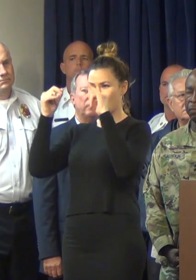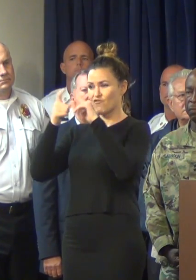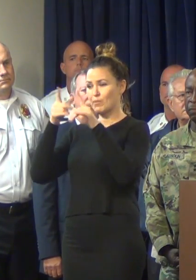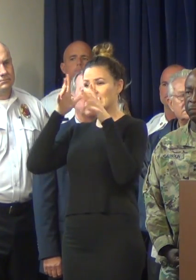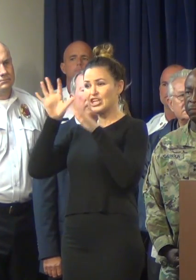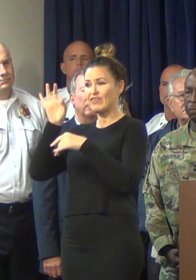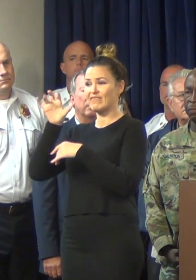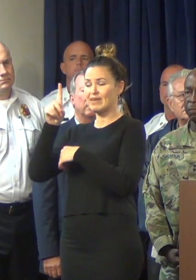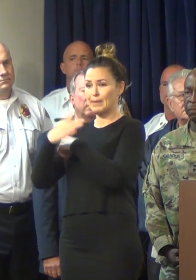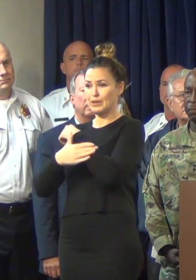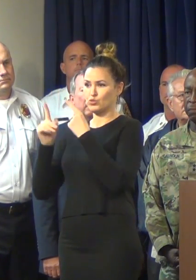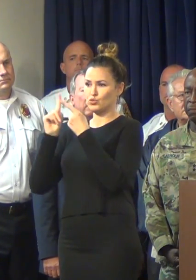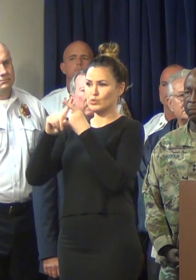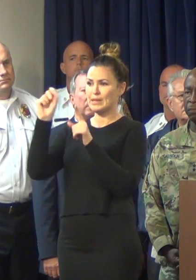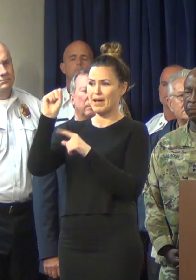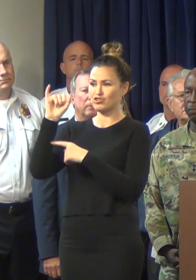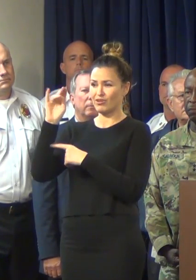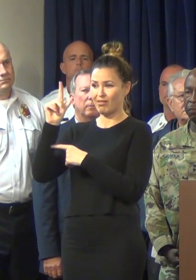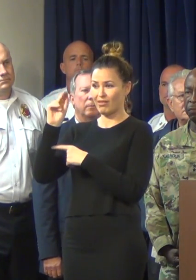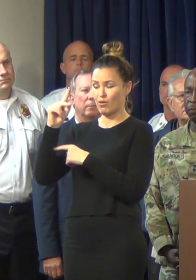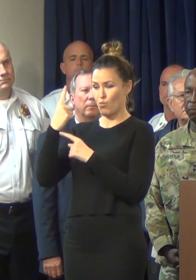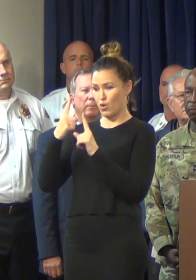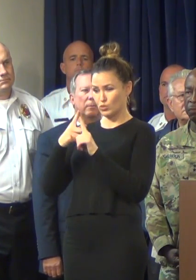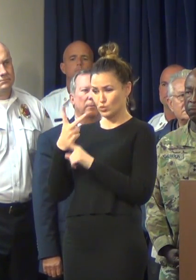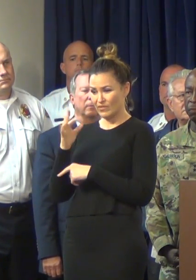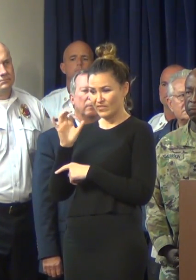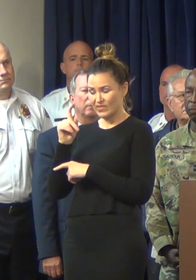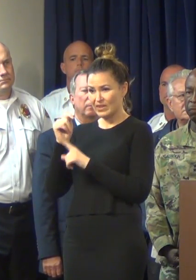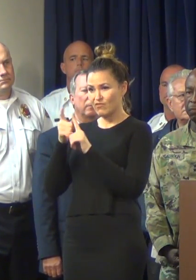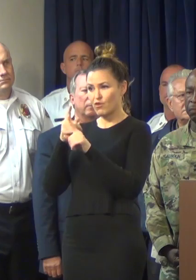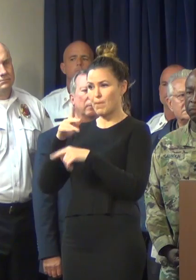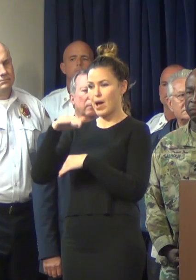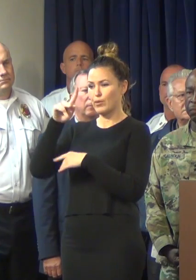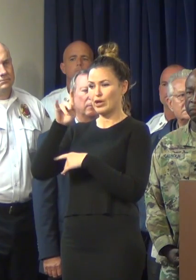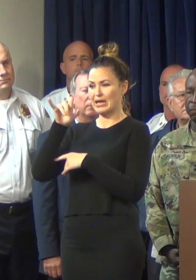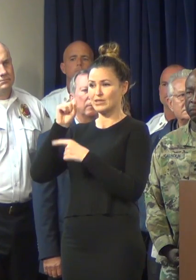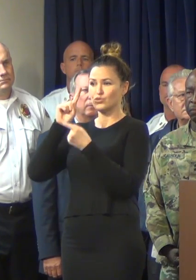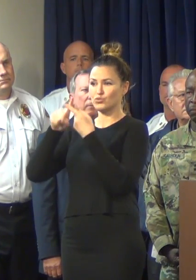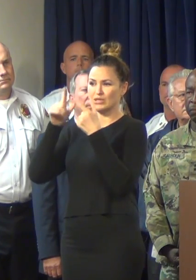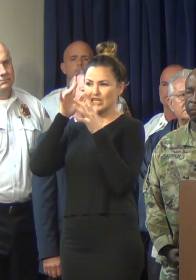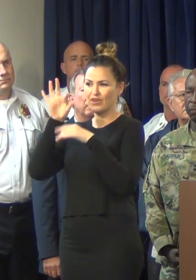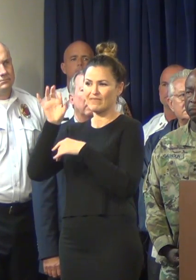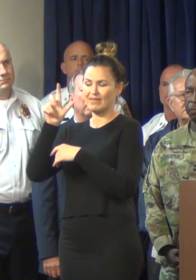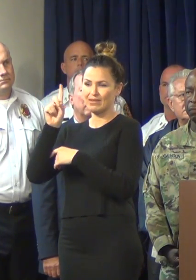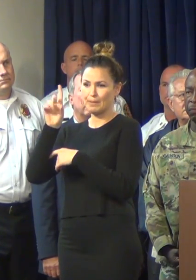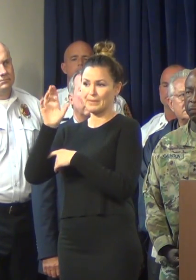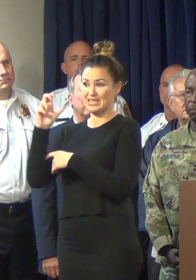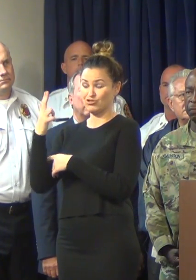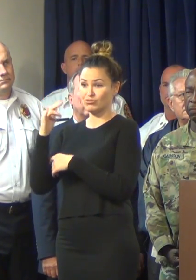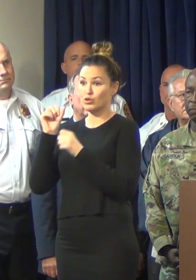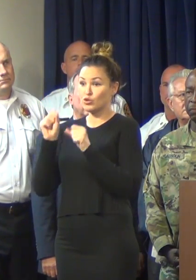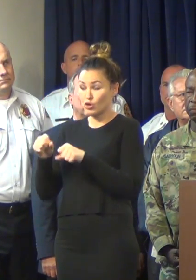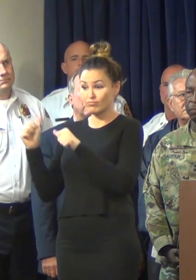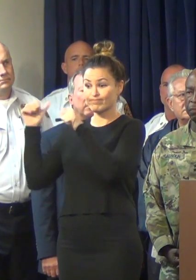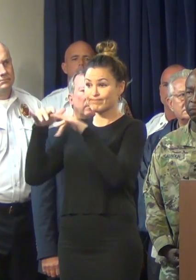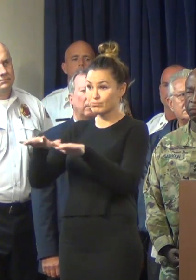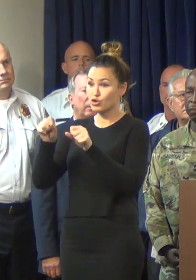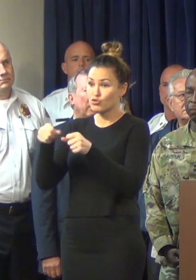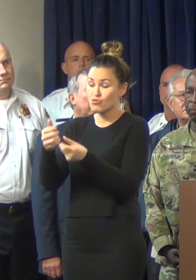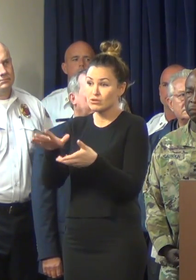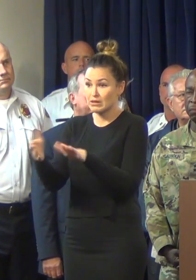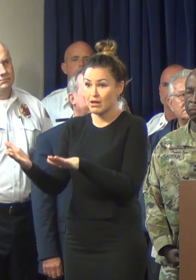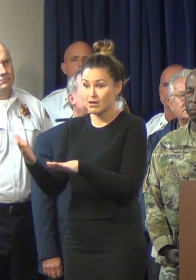to Sebastian Inlet. 1 to 2 feet from the Upper Keys to Deerfield Beach. This surge can be deadly. If you go back to just what